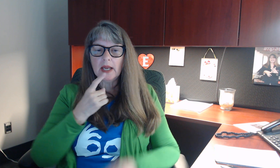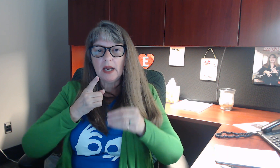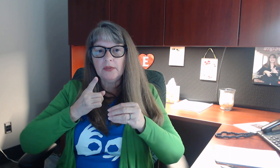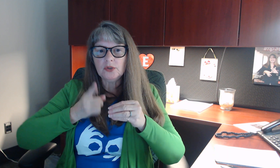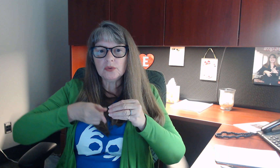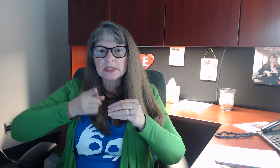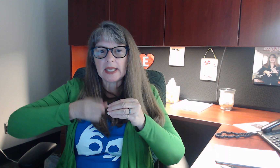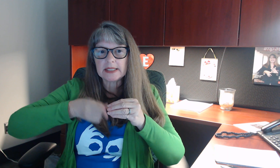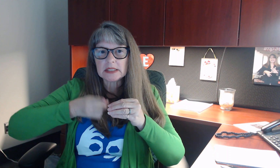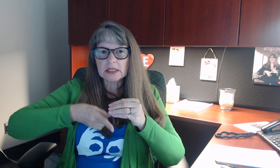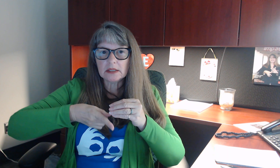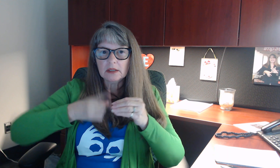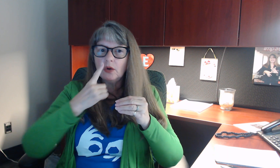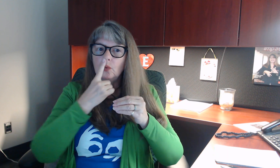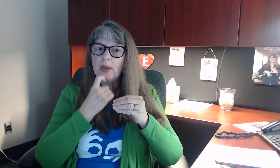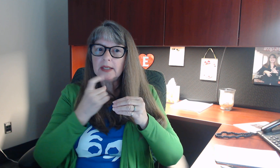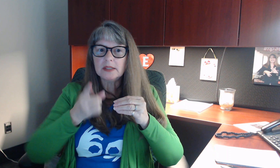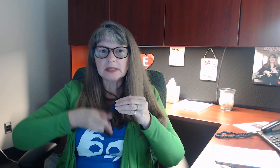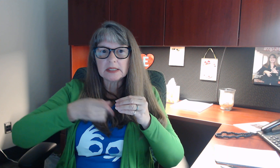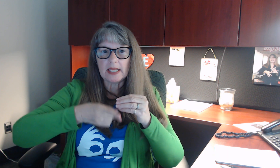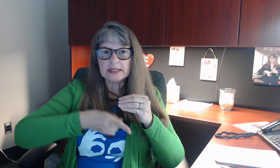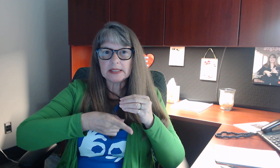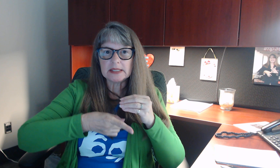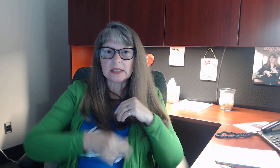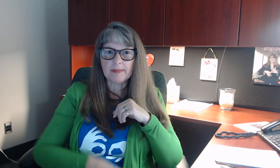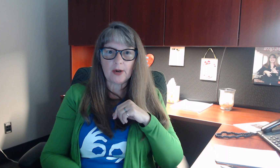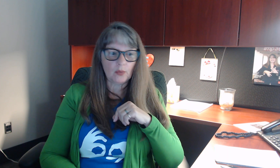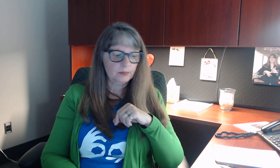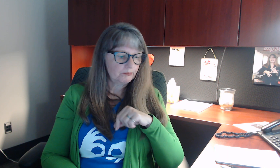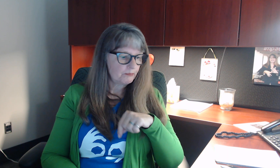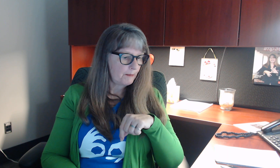then you slice. Red slice is a tomato.